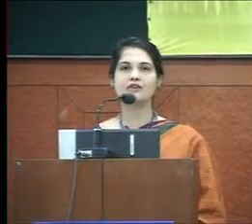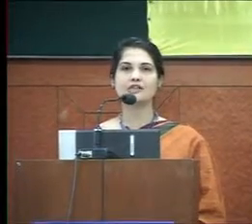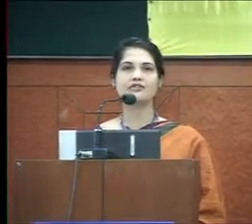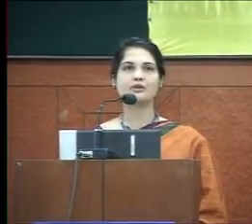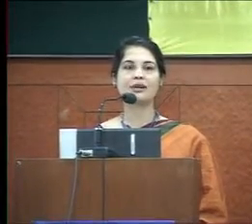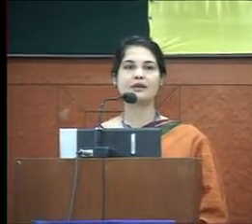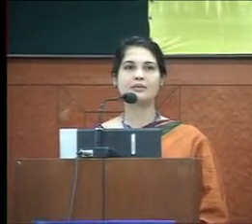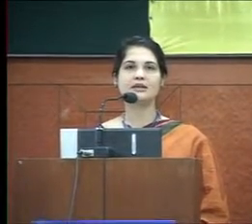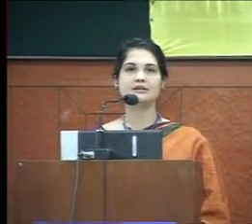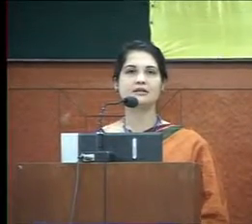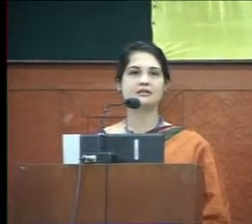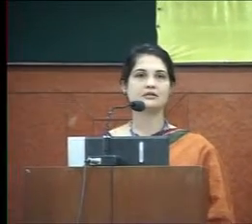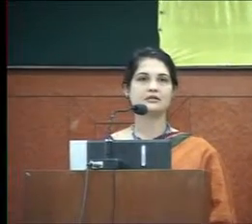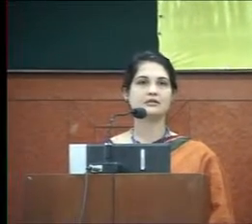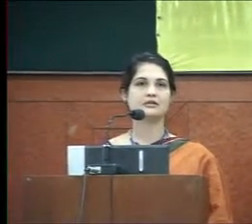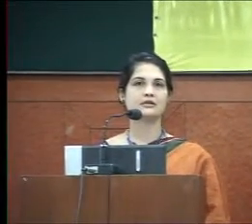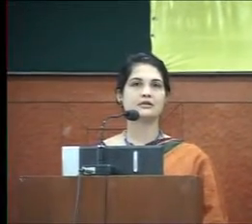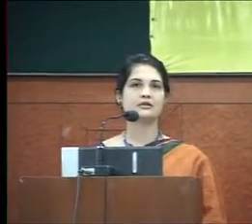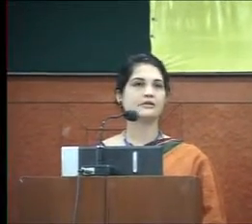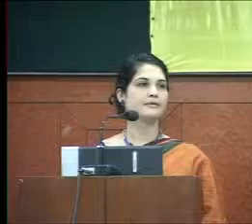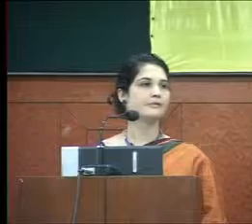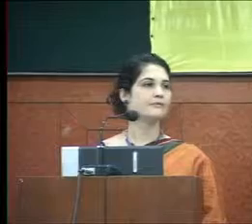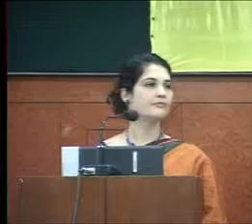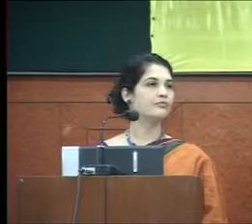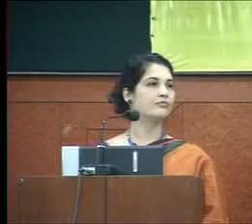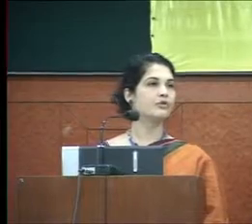Friends, can you take your seats quickly, please?